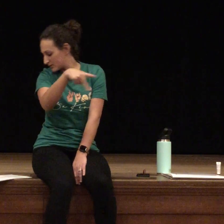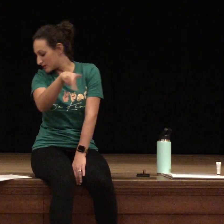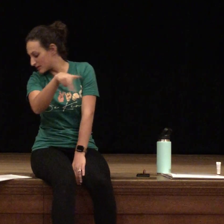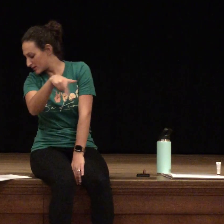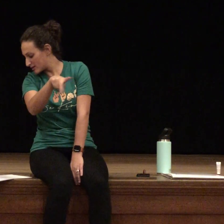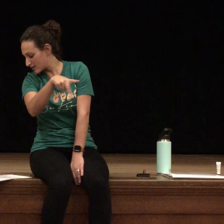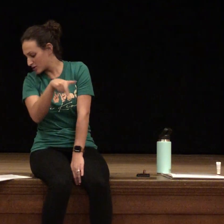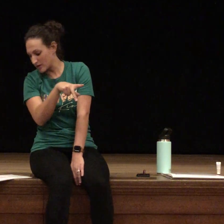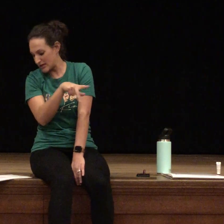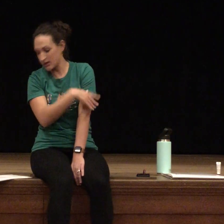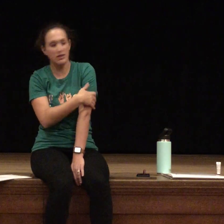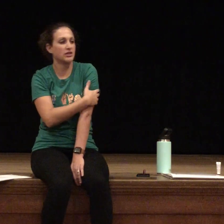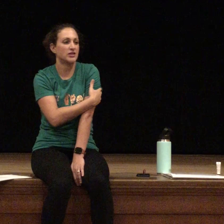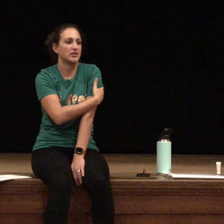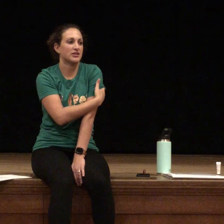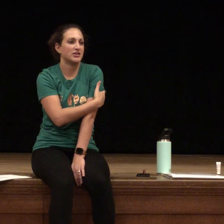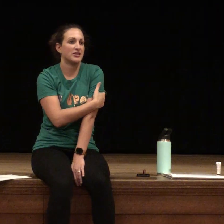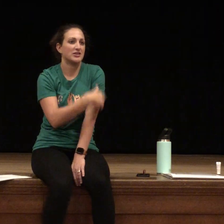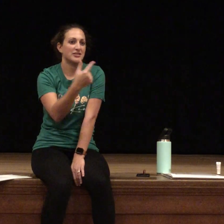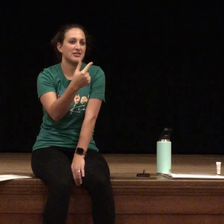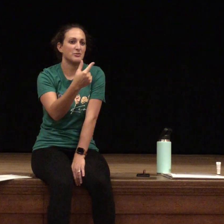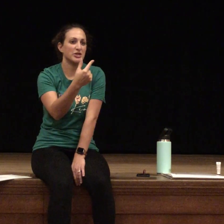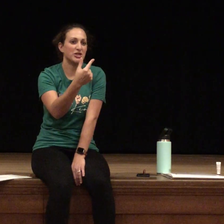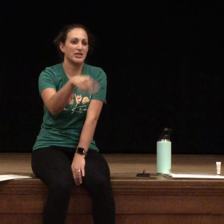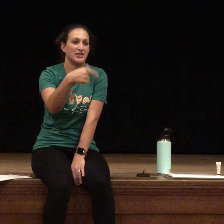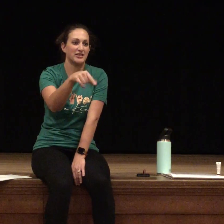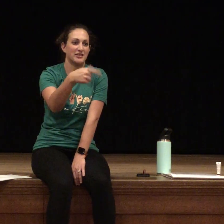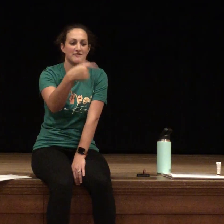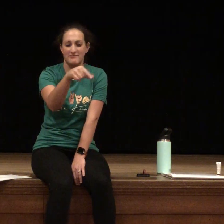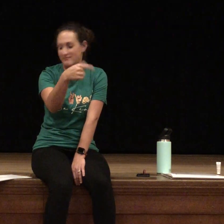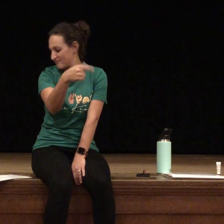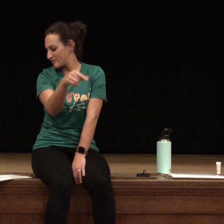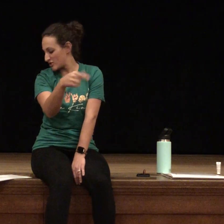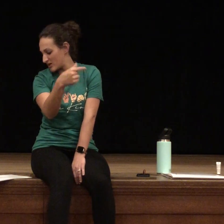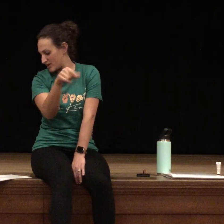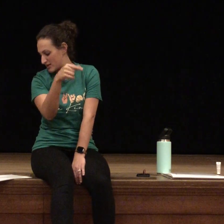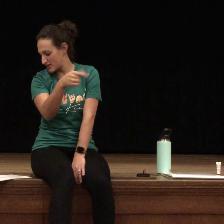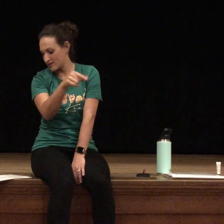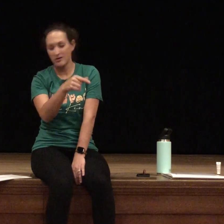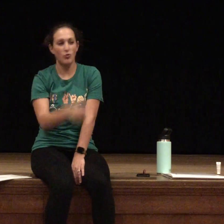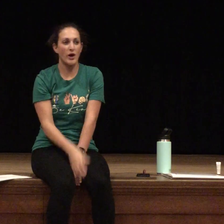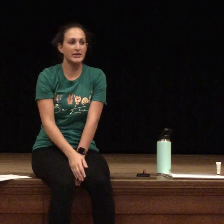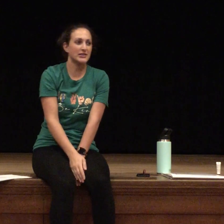Purple. Green. It's gonna be a G. Yep. Green. White.